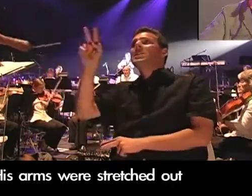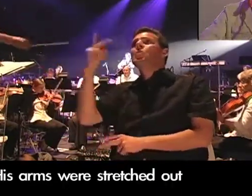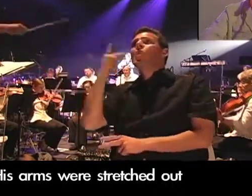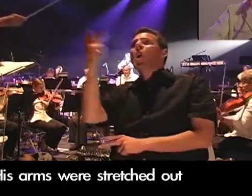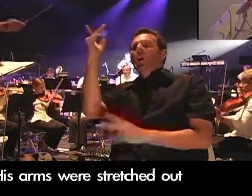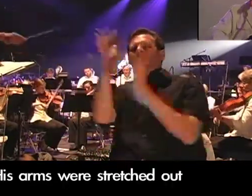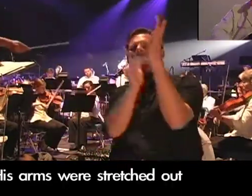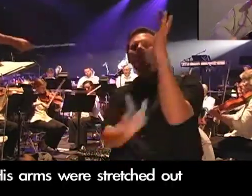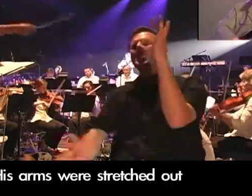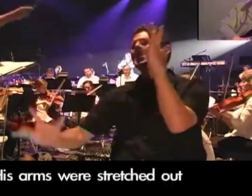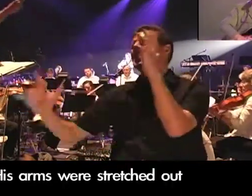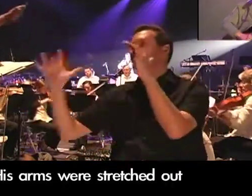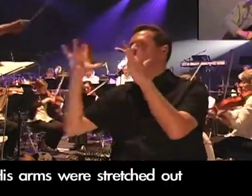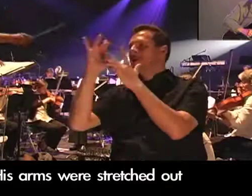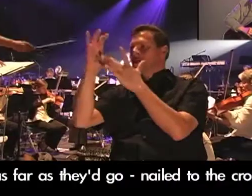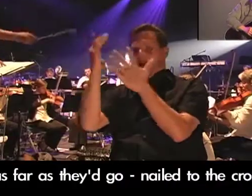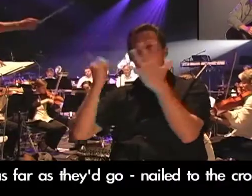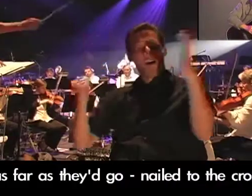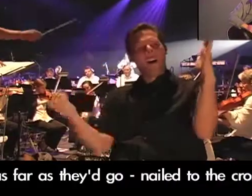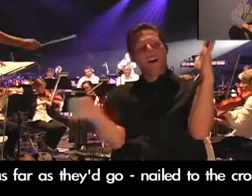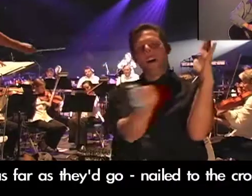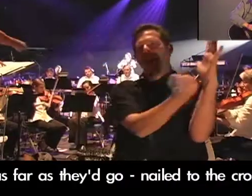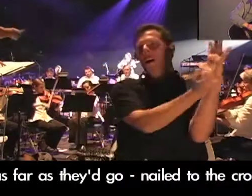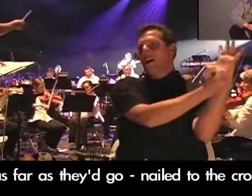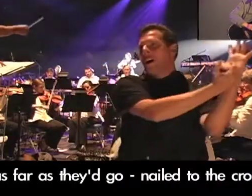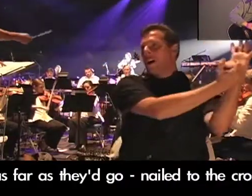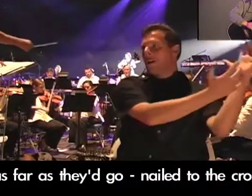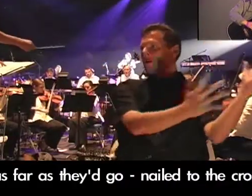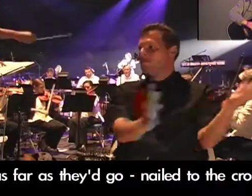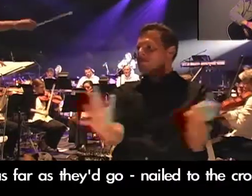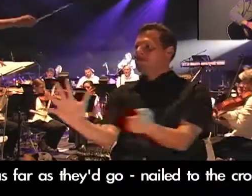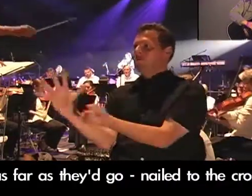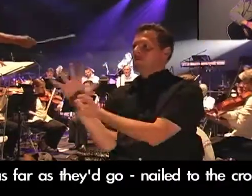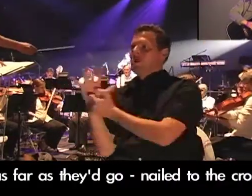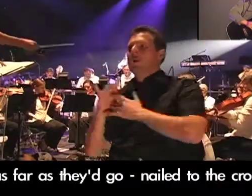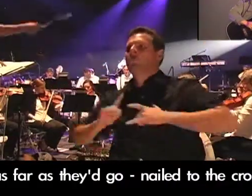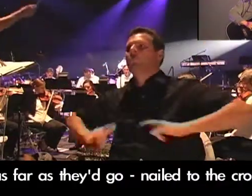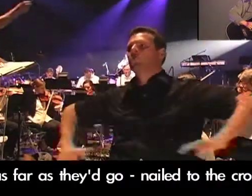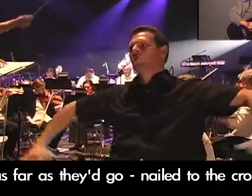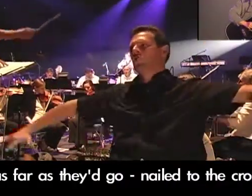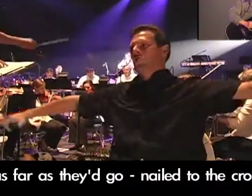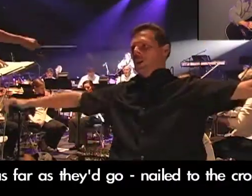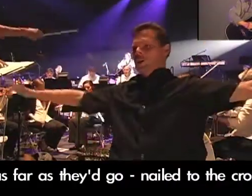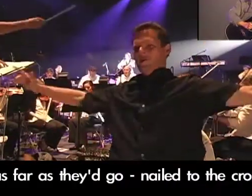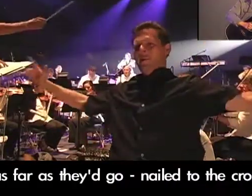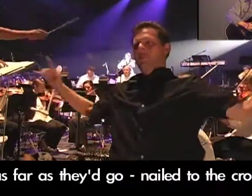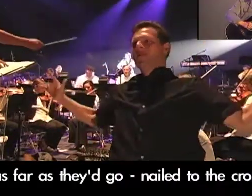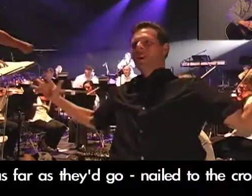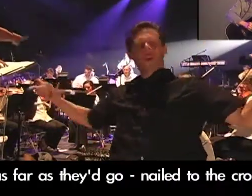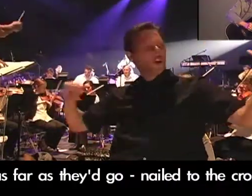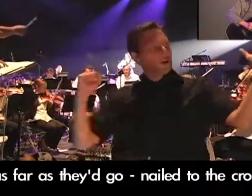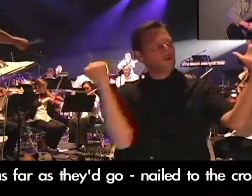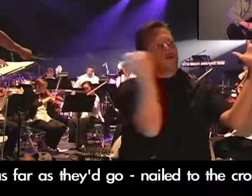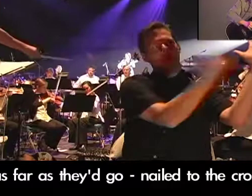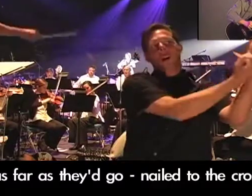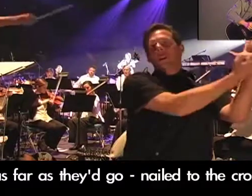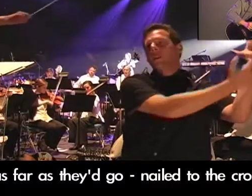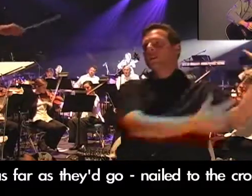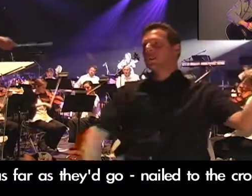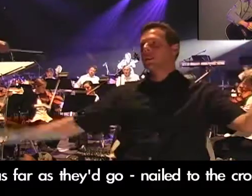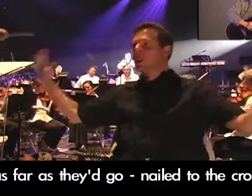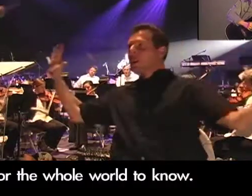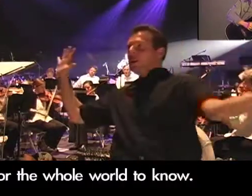arms were stretched out as far as they go. Nailed to the